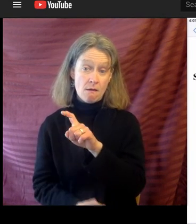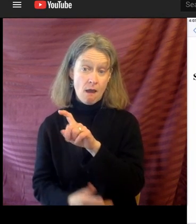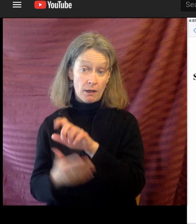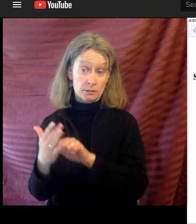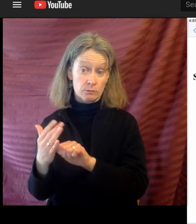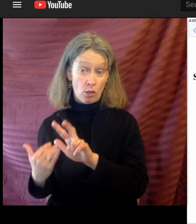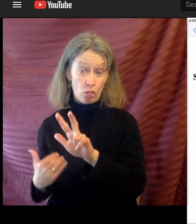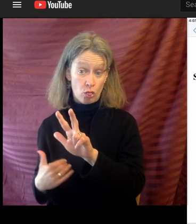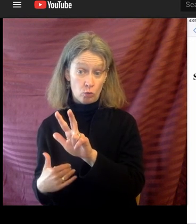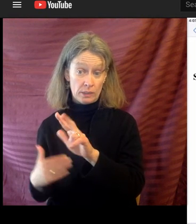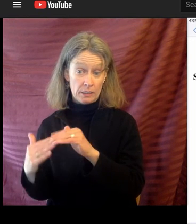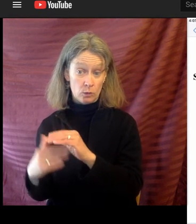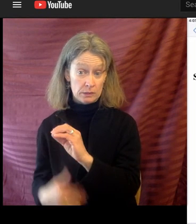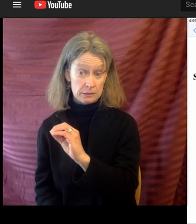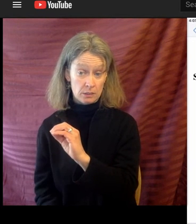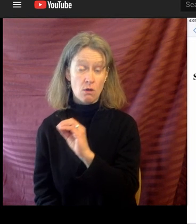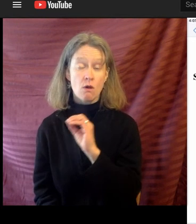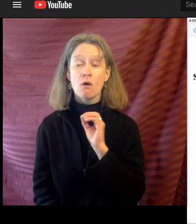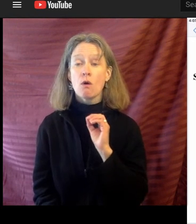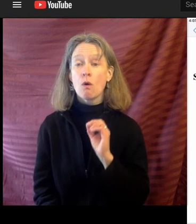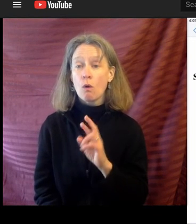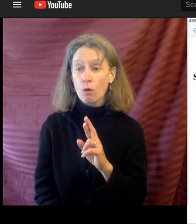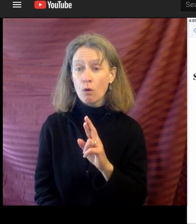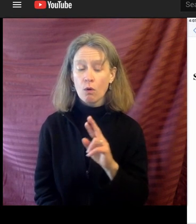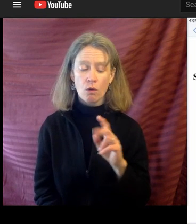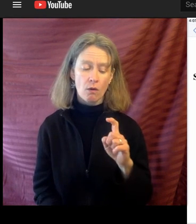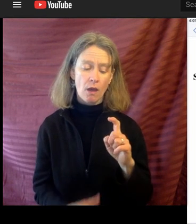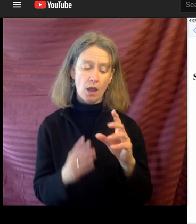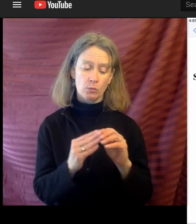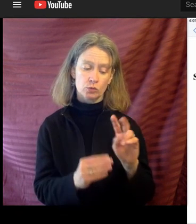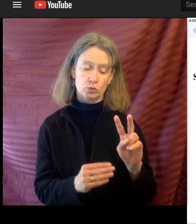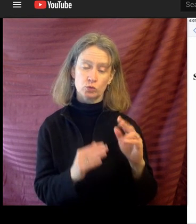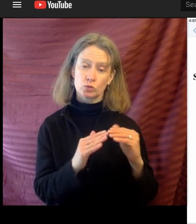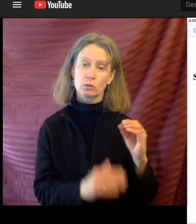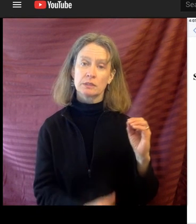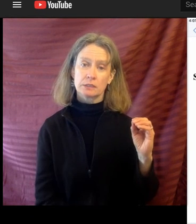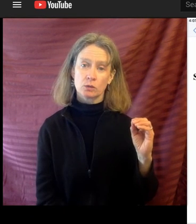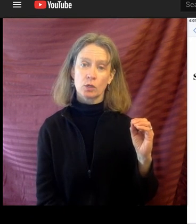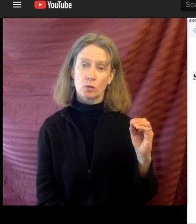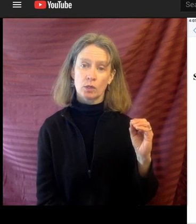0 or x plus 2 is 0.